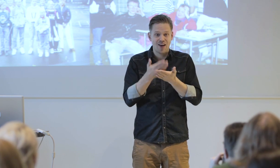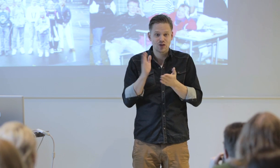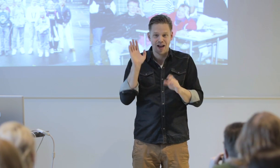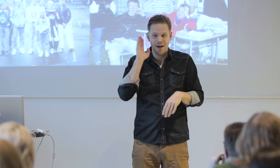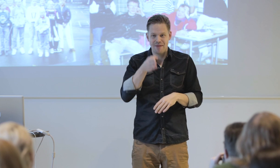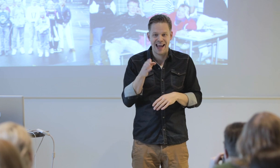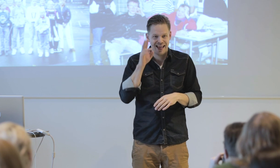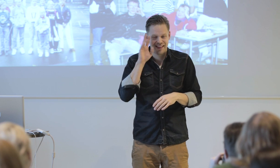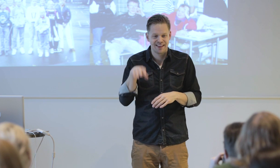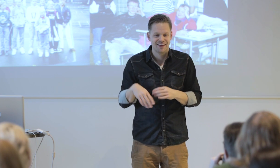And